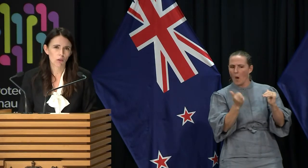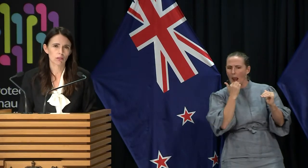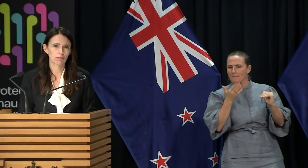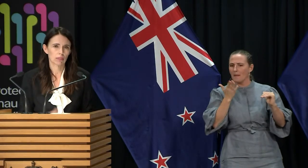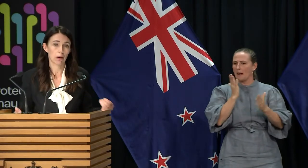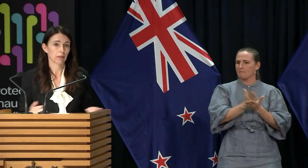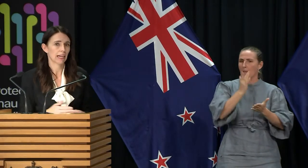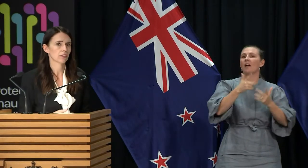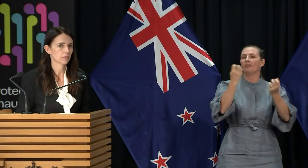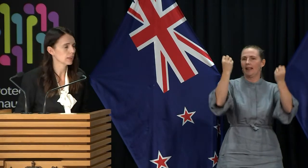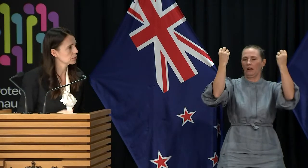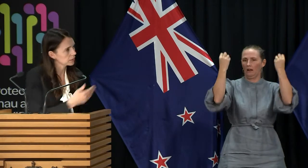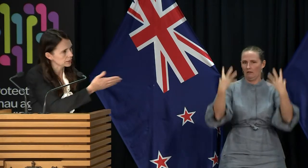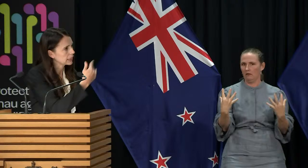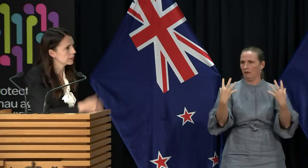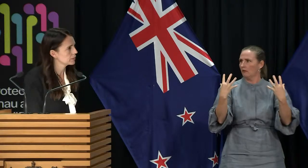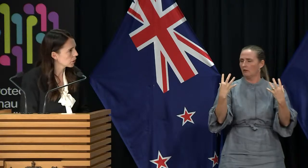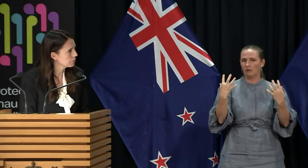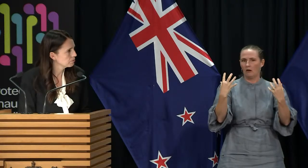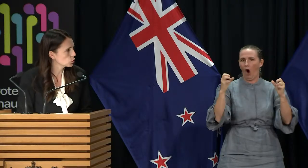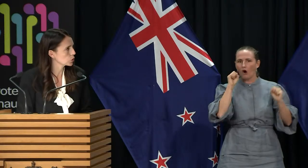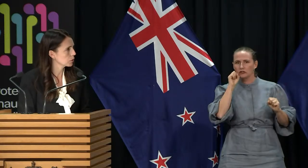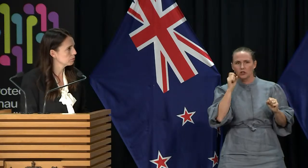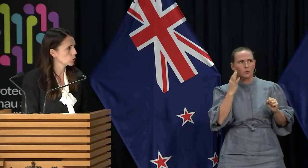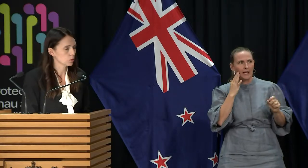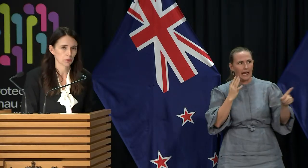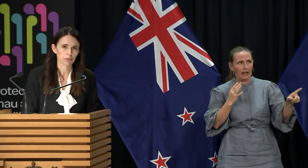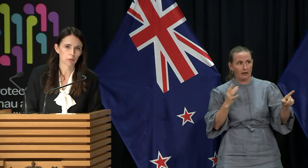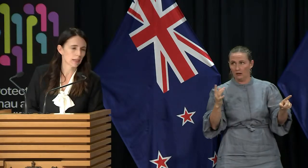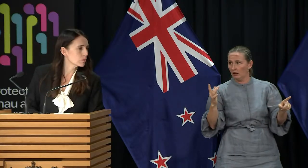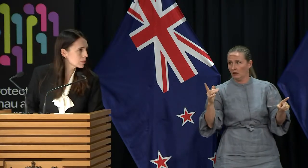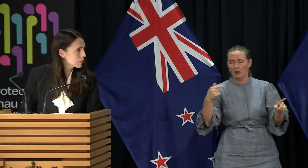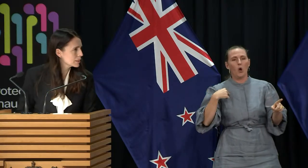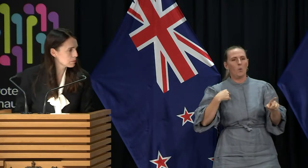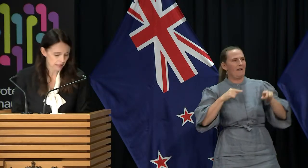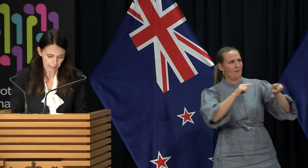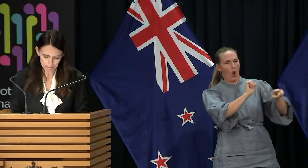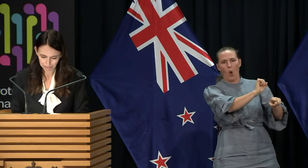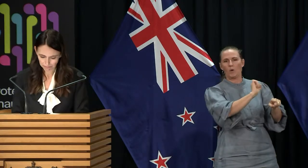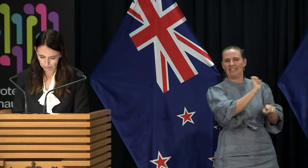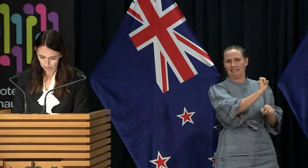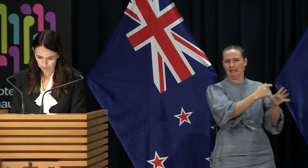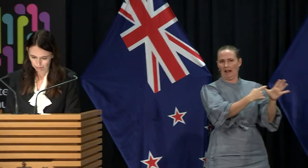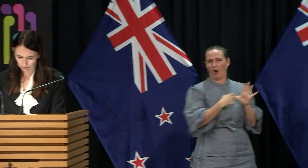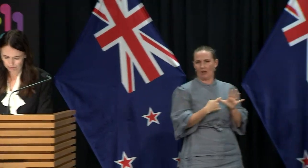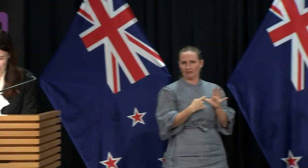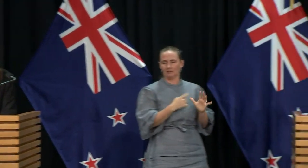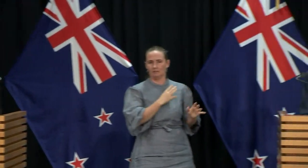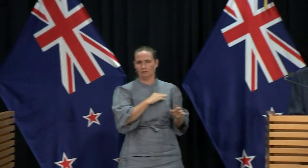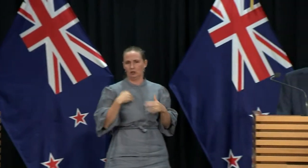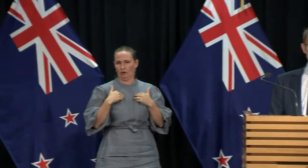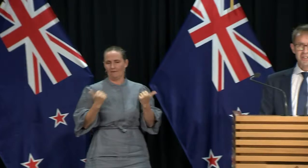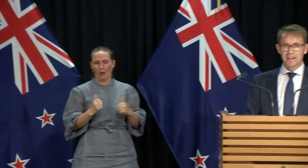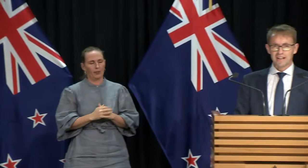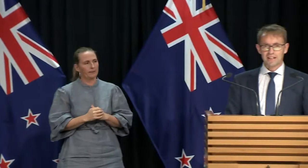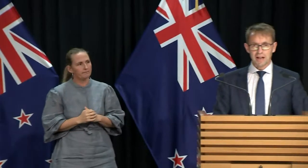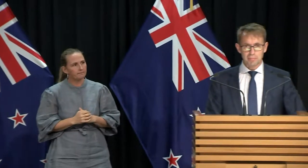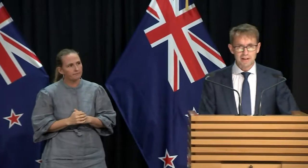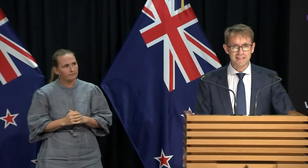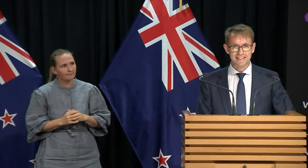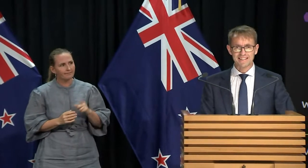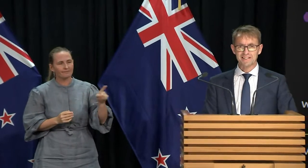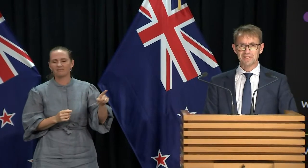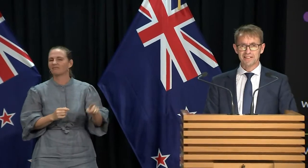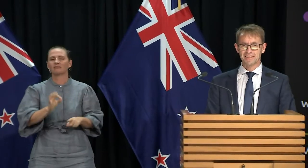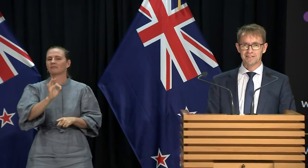decisions on the public health advice we receive. So Dr. Bloomfield perhaps can speak to that. Well, we won't be looking so much at a